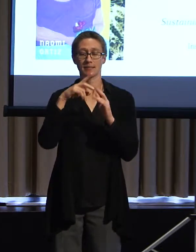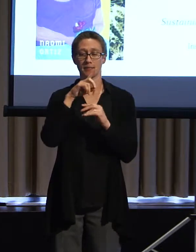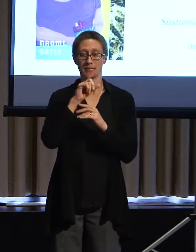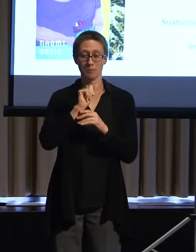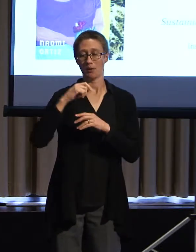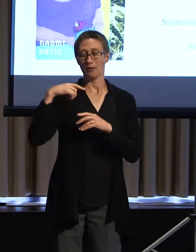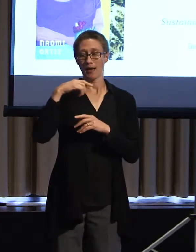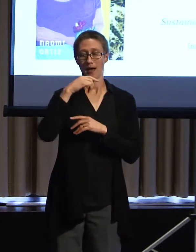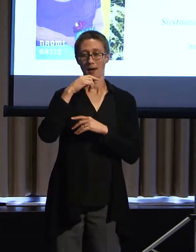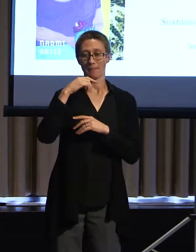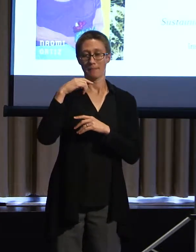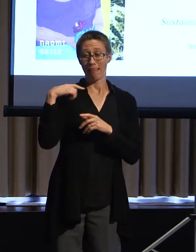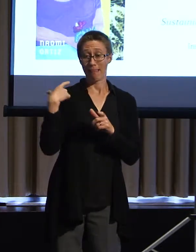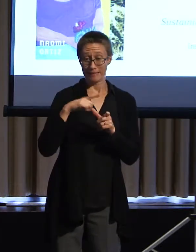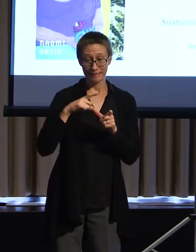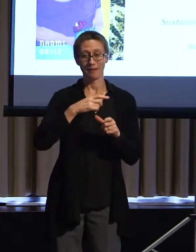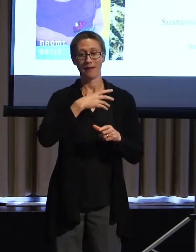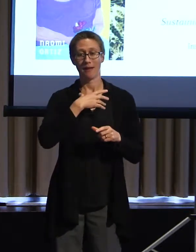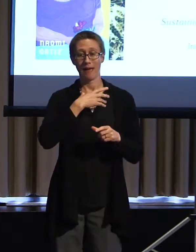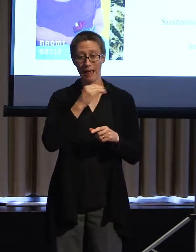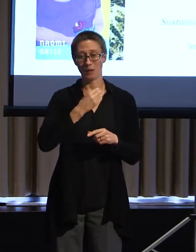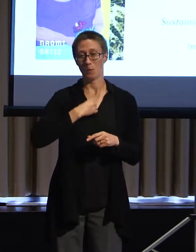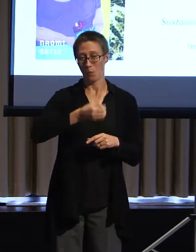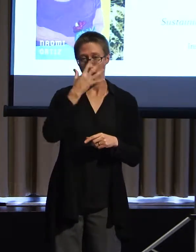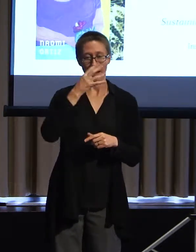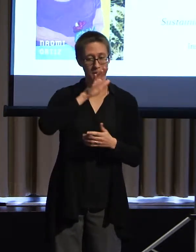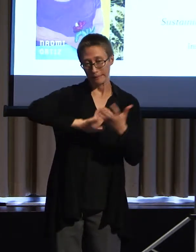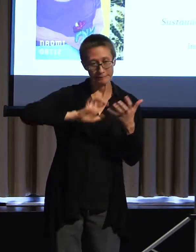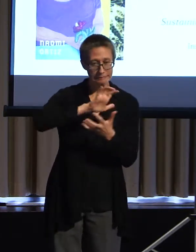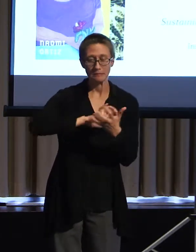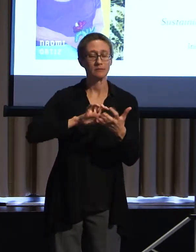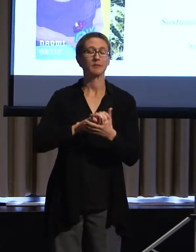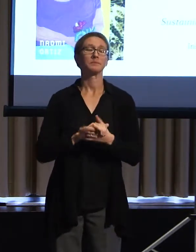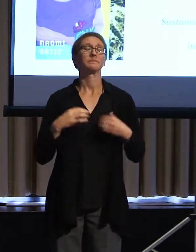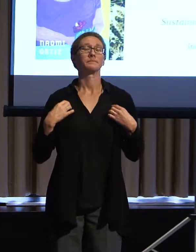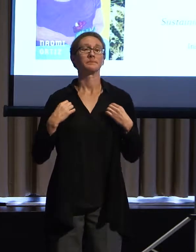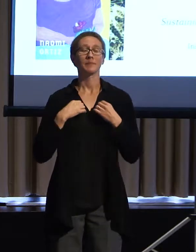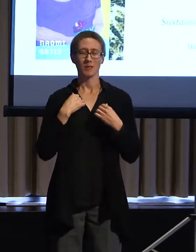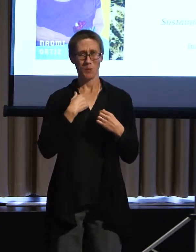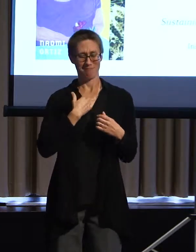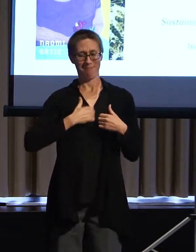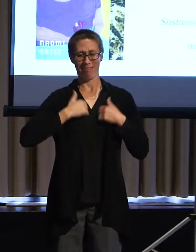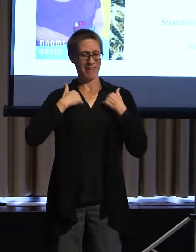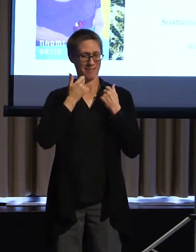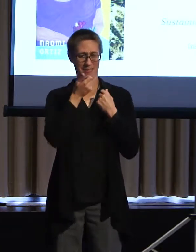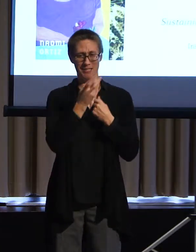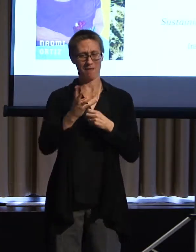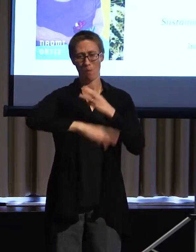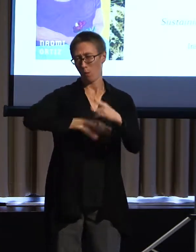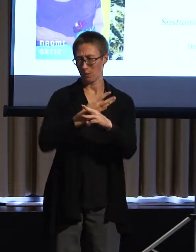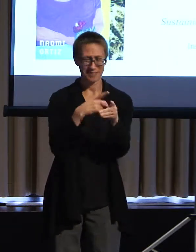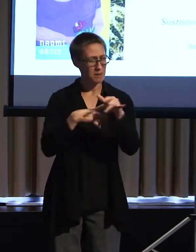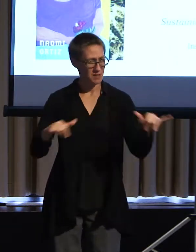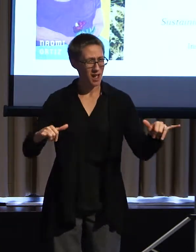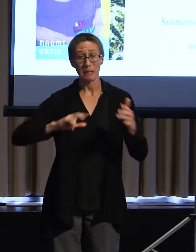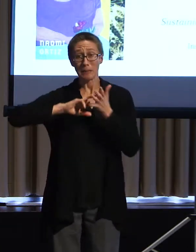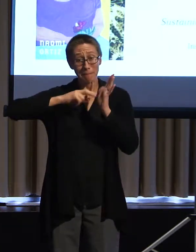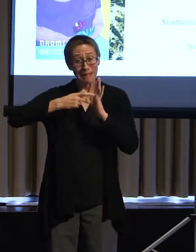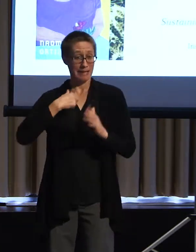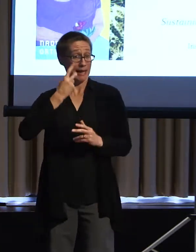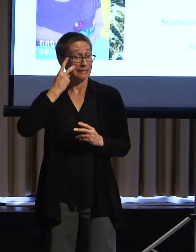it as living in multiple worlds at one time. Living in multiple worlds means I get to see and experience a